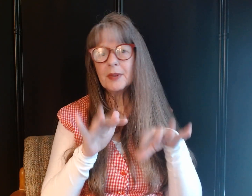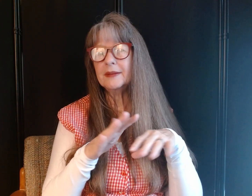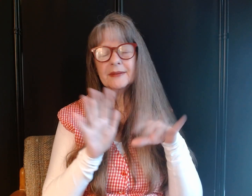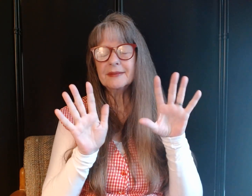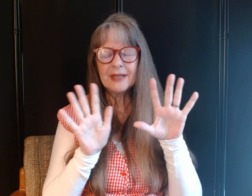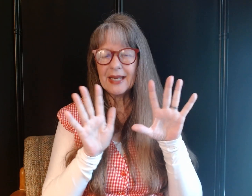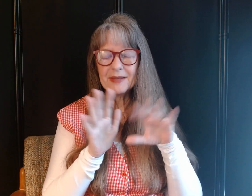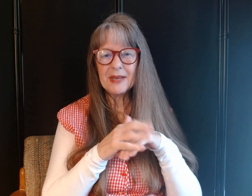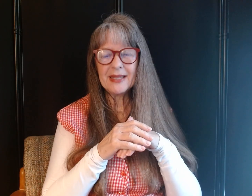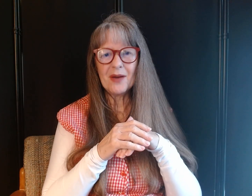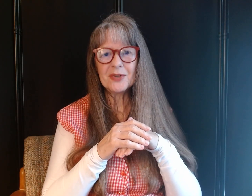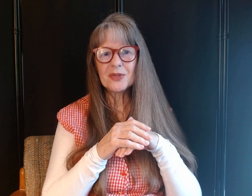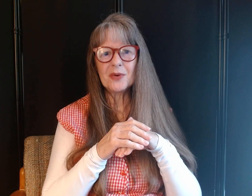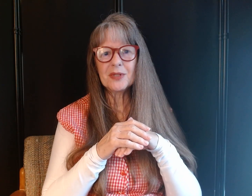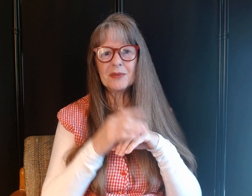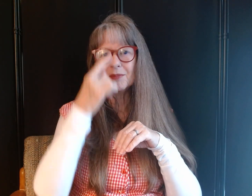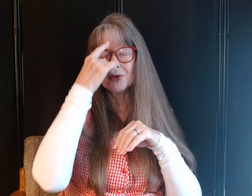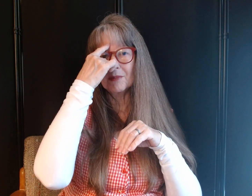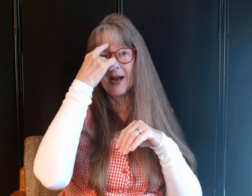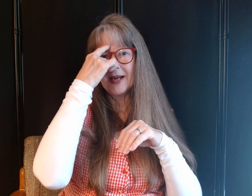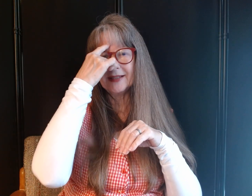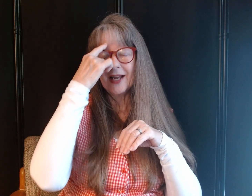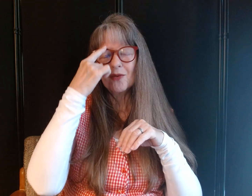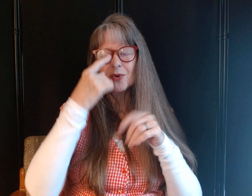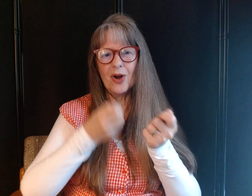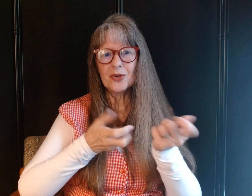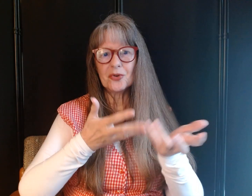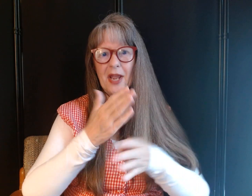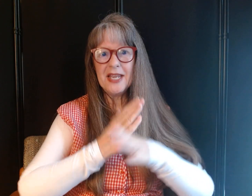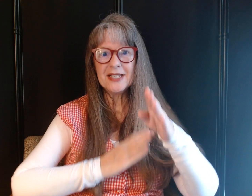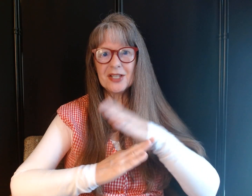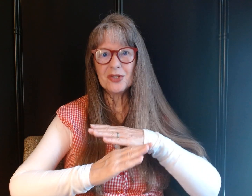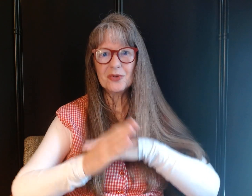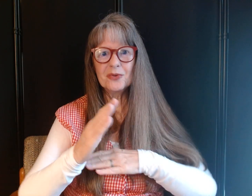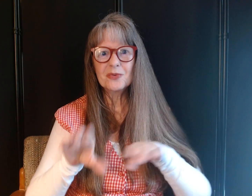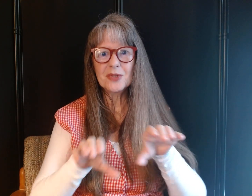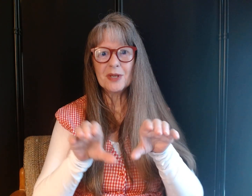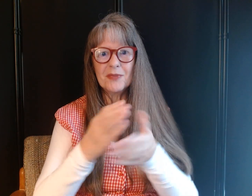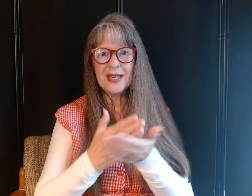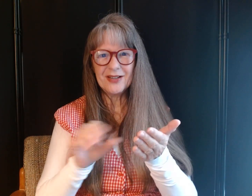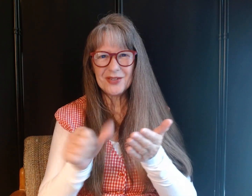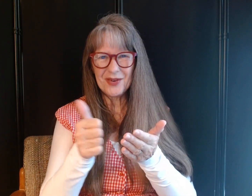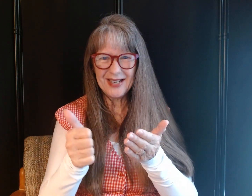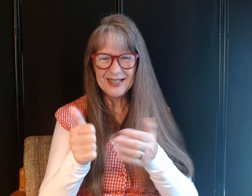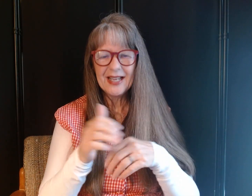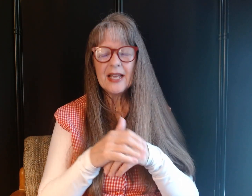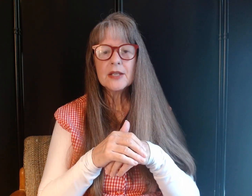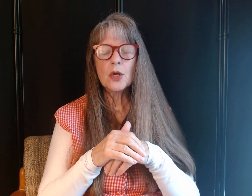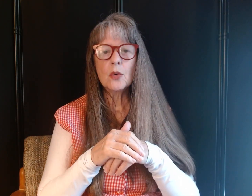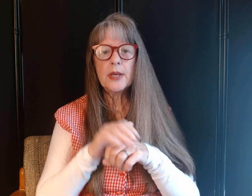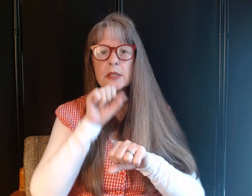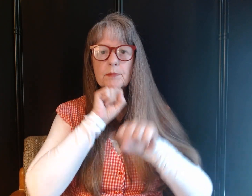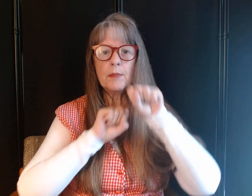but I didn't mean that one. So sometimes your mind will cause your hands to do something else, right? So it's ba ba